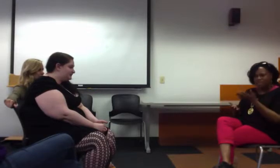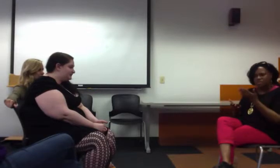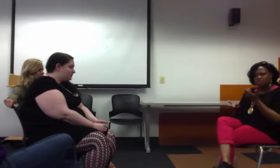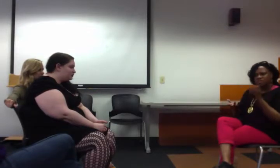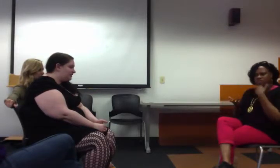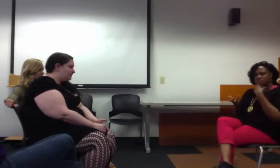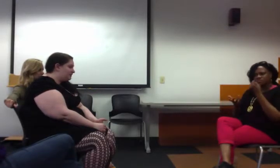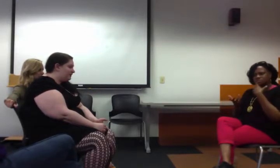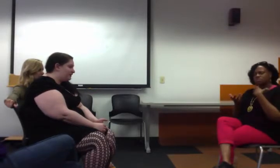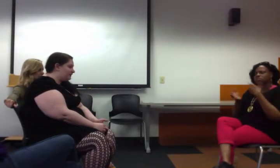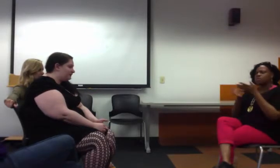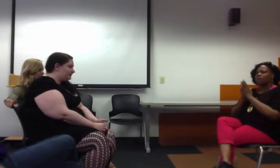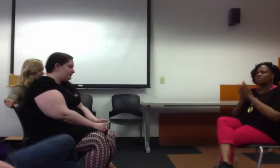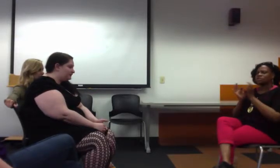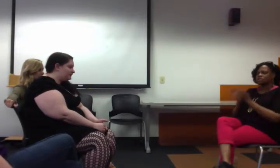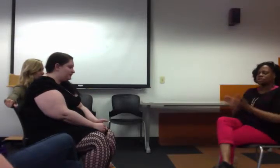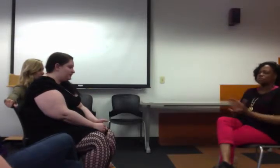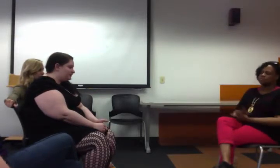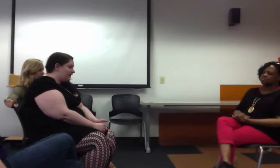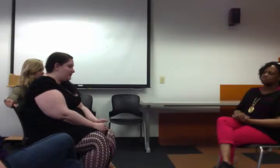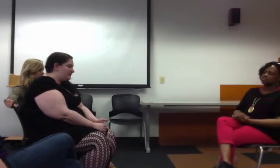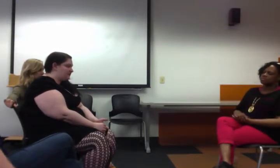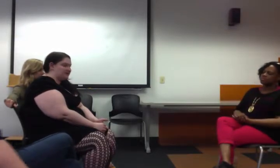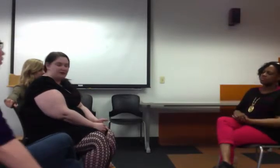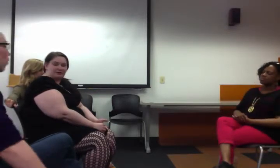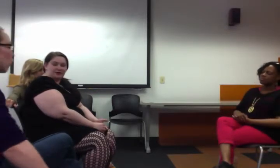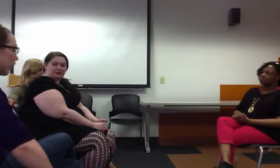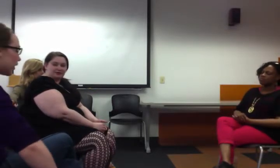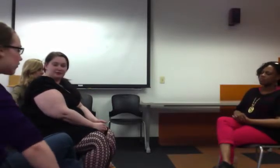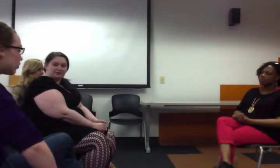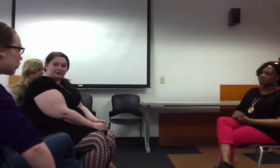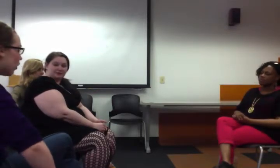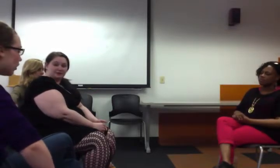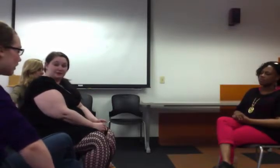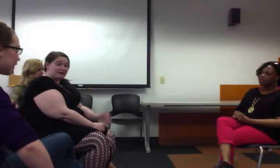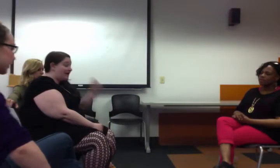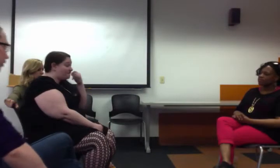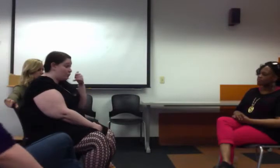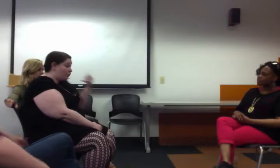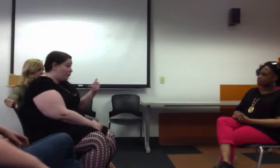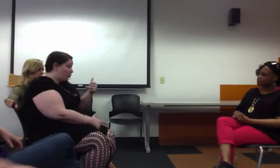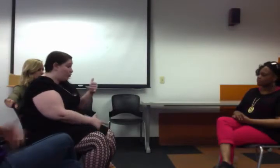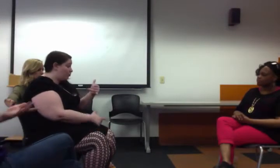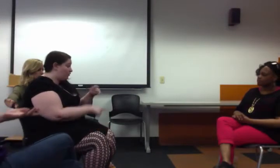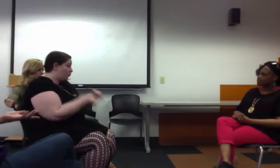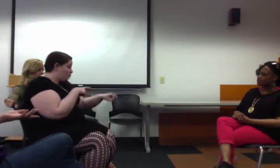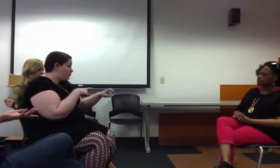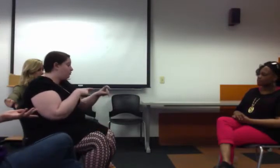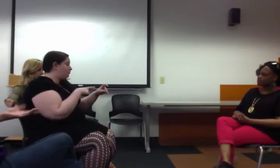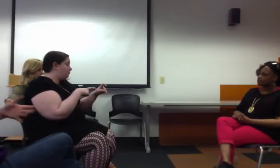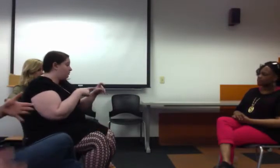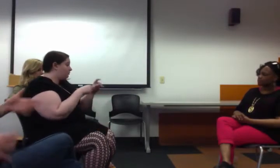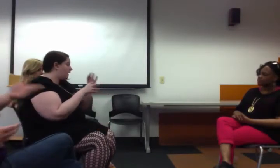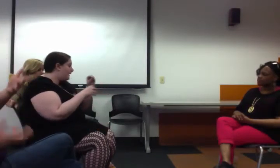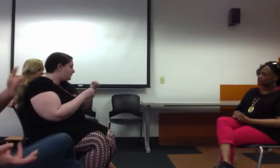So tell me more about it. How do I request an interpreter? Well, if you called the theater, if you called the company, or you had